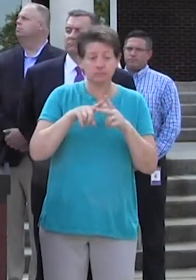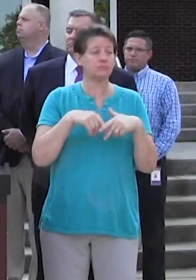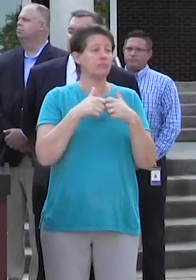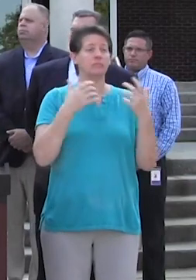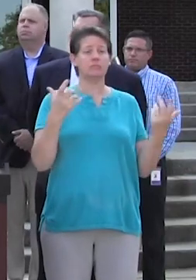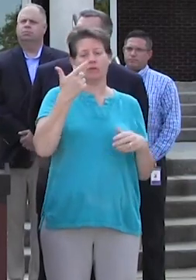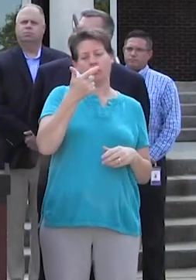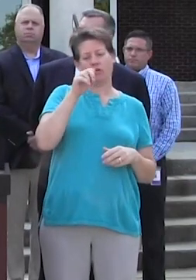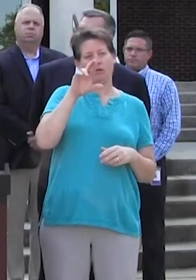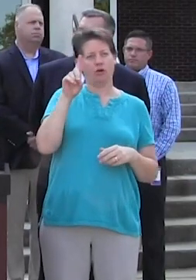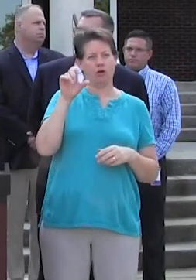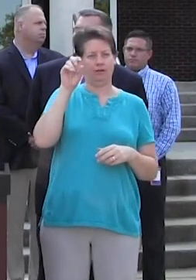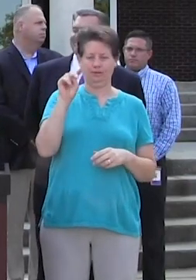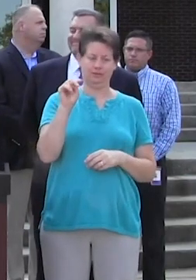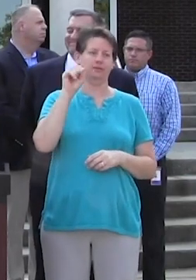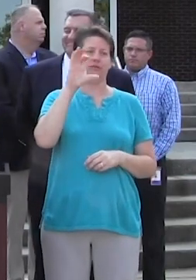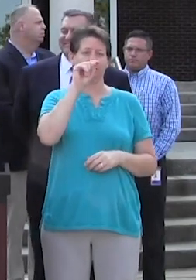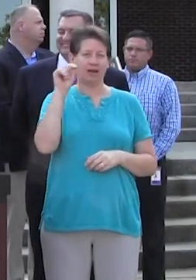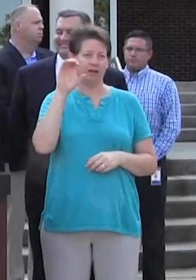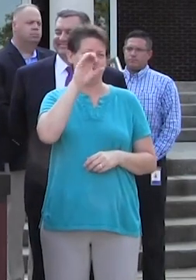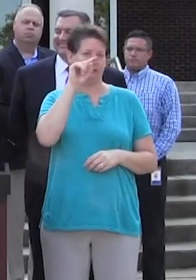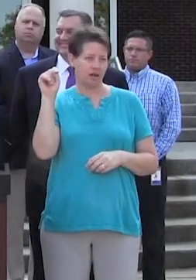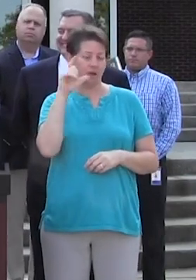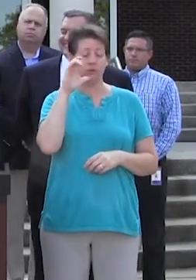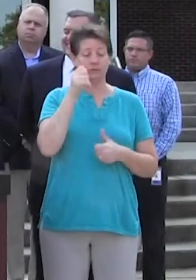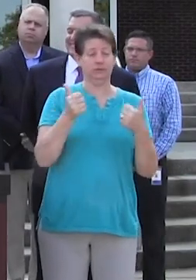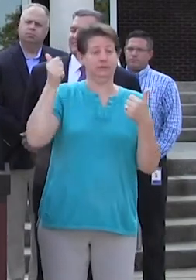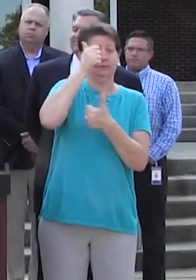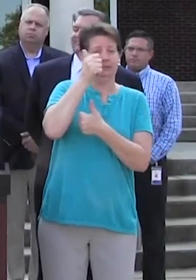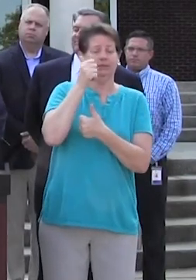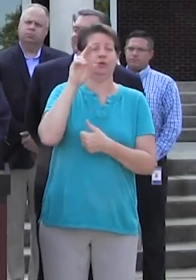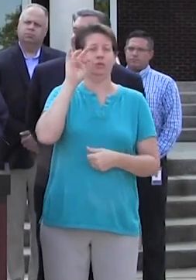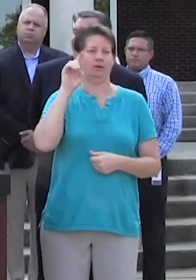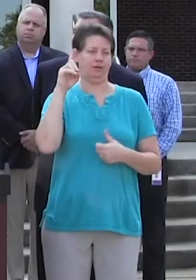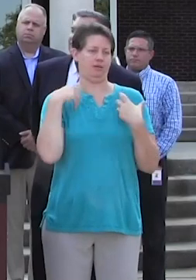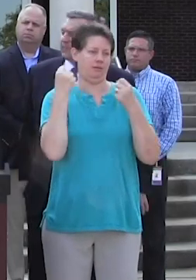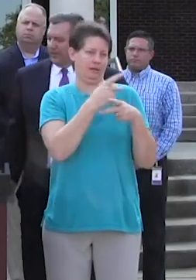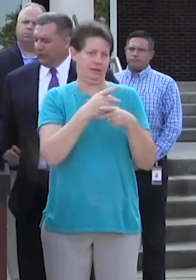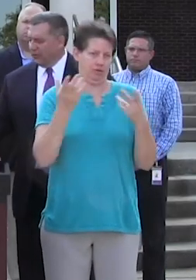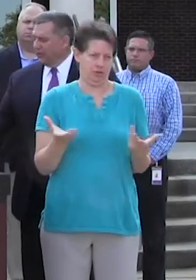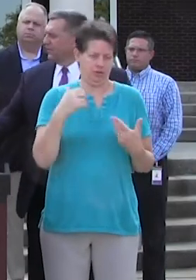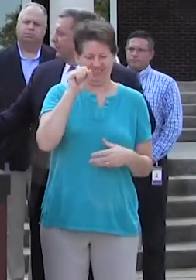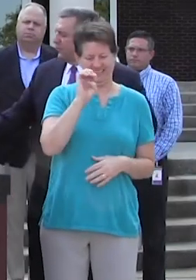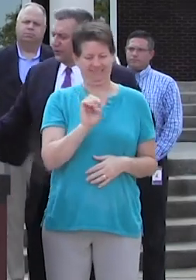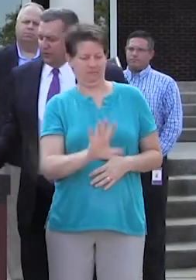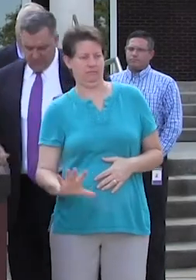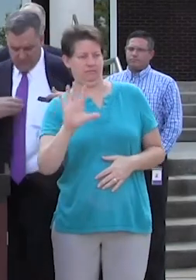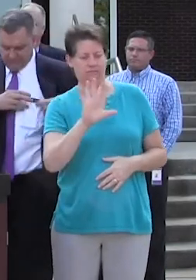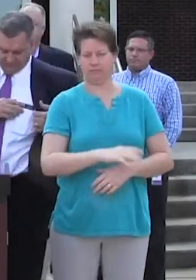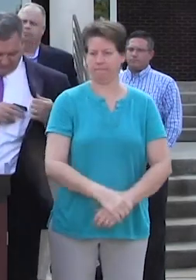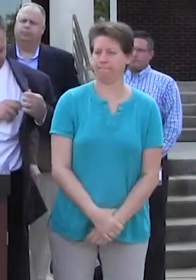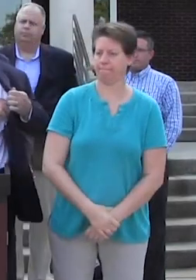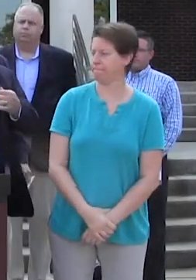Mr. Garland Scotty Scott, who's the CEO of United Healthcare for the South Atlantic. Scotty? If you please. Thank you.